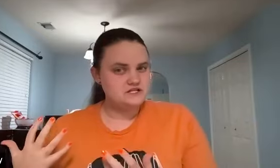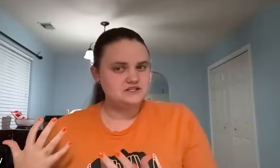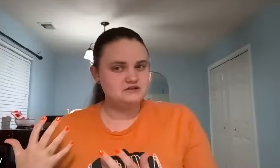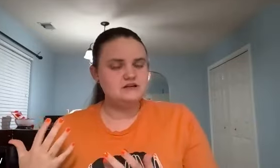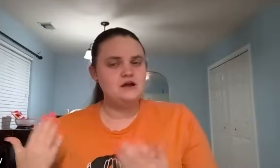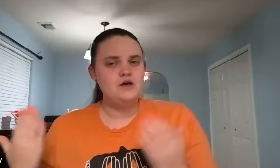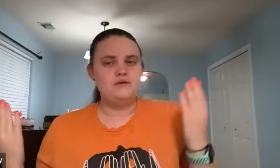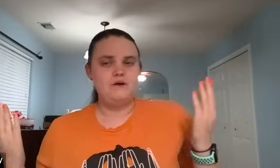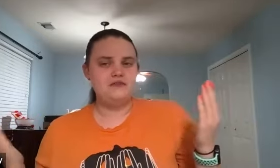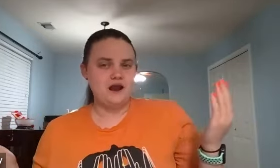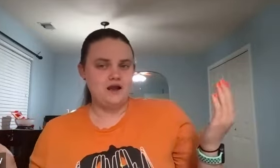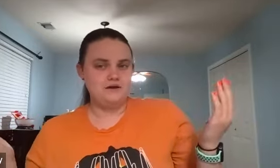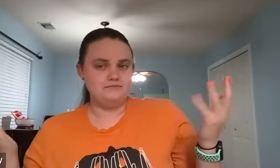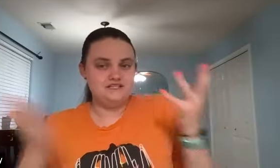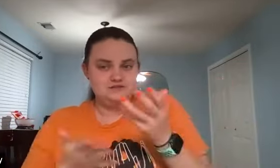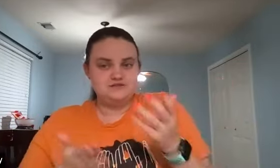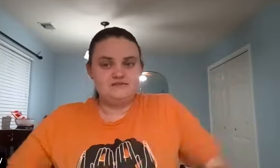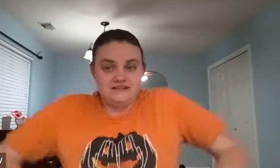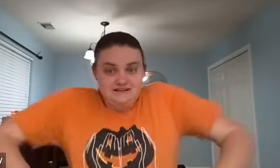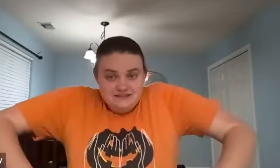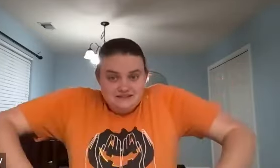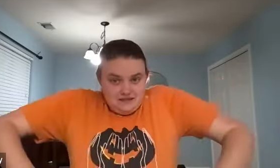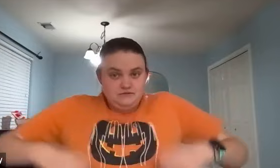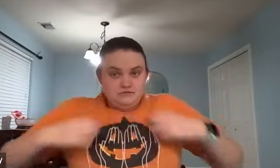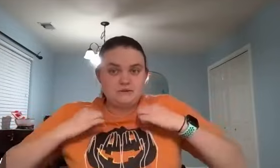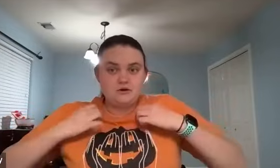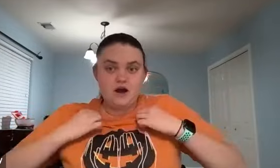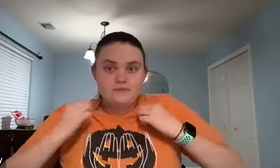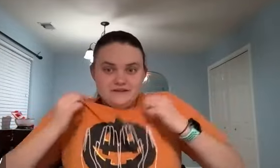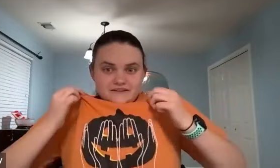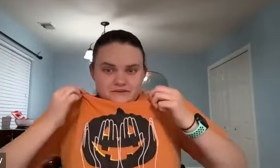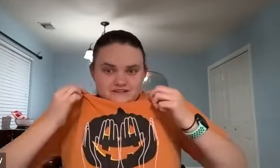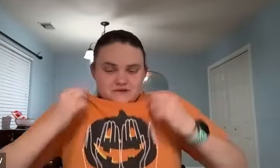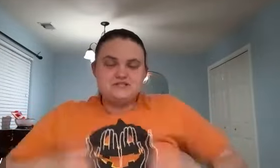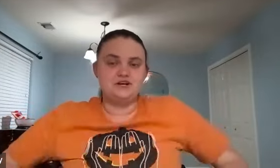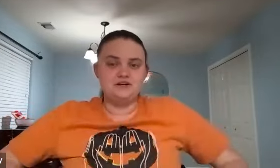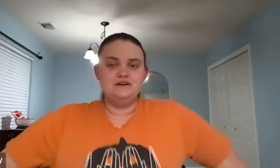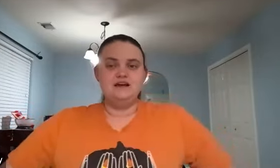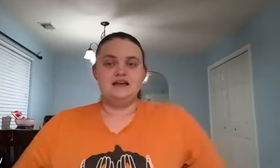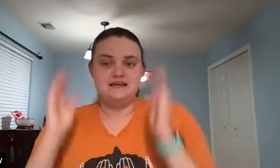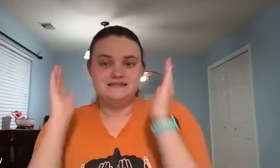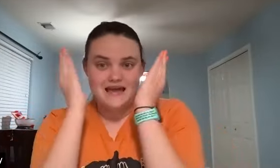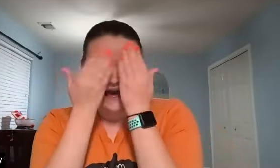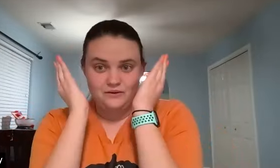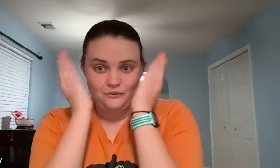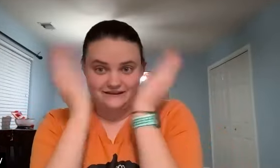can do it. The one that is used often and is like probably more common, like the one that's on my shirt, is Halloween.